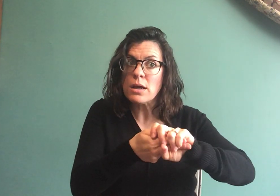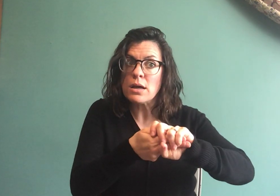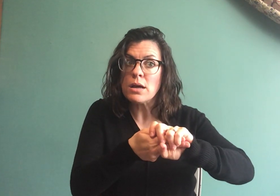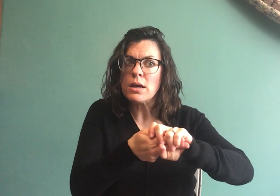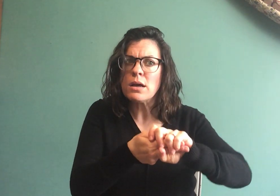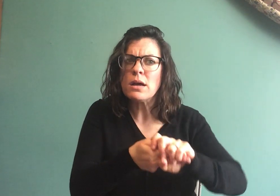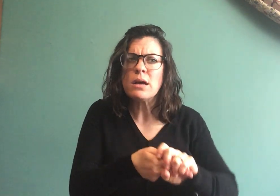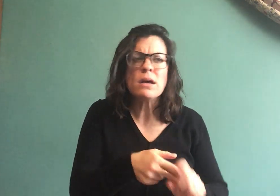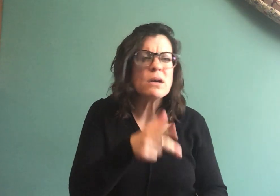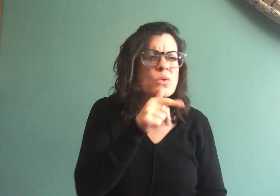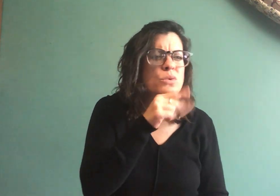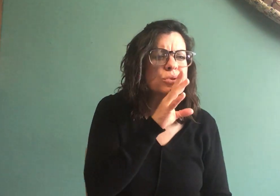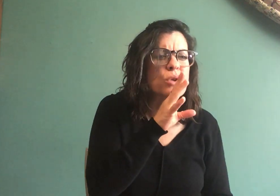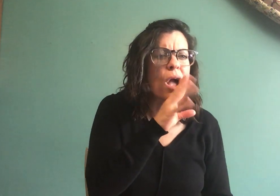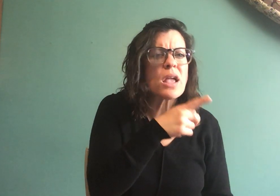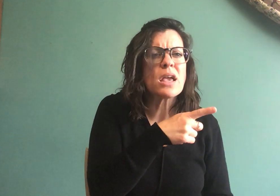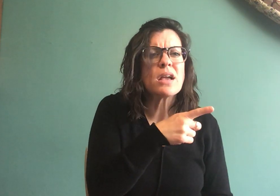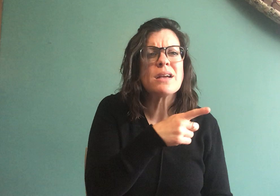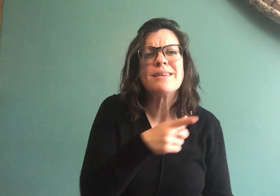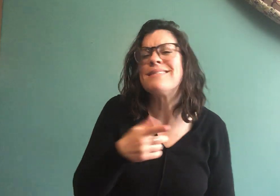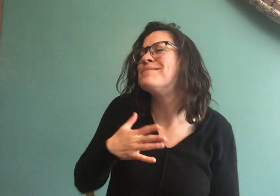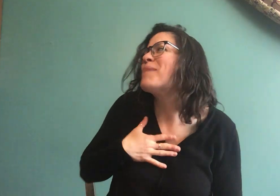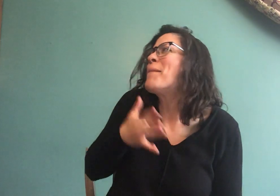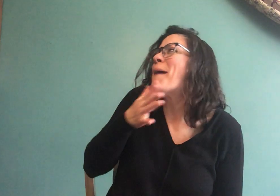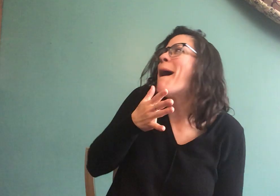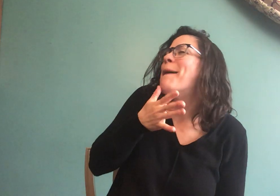That's your mom? Hey, Mom, how are you? Good.